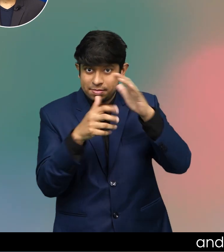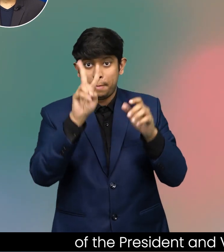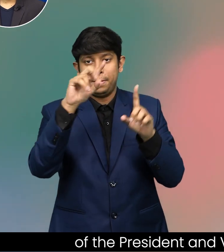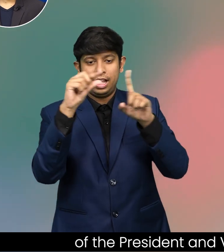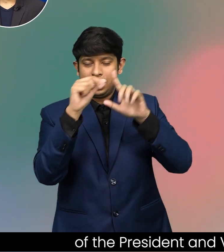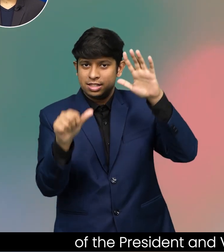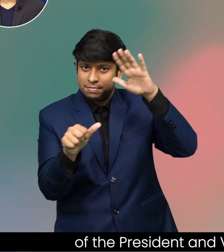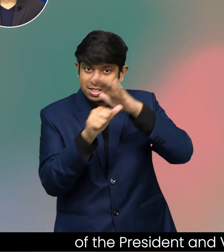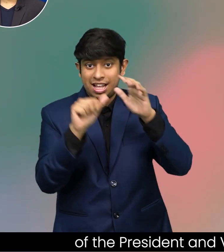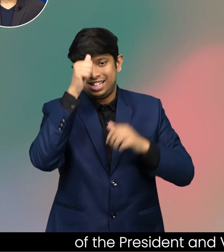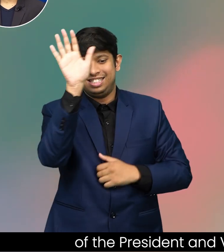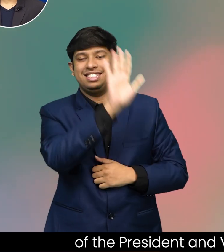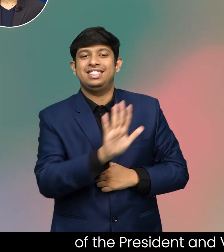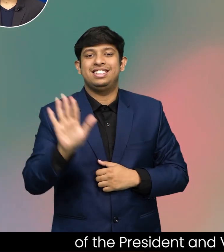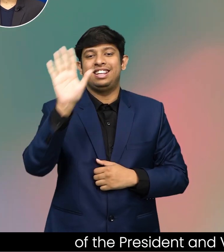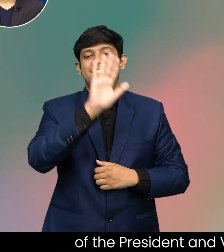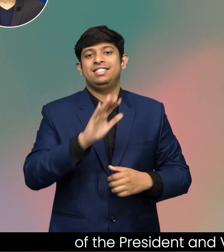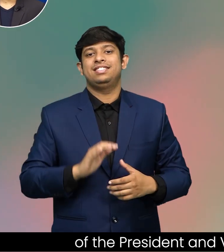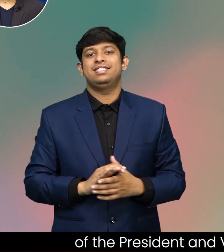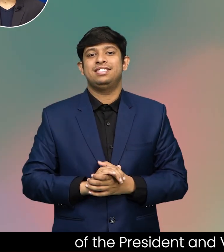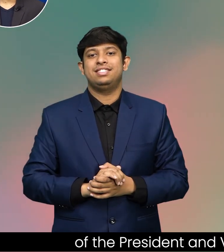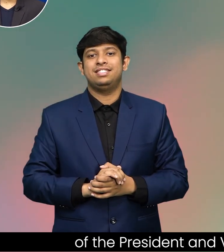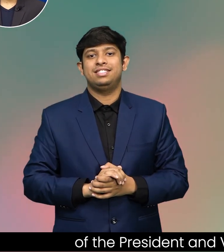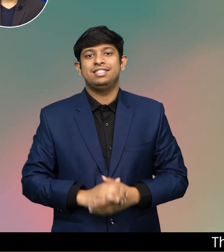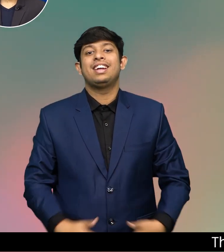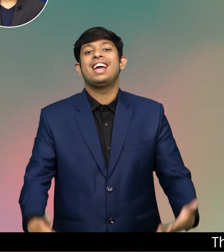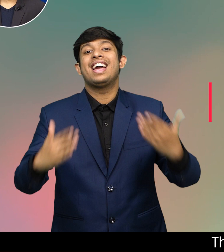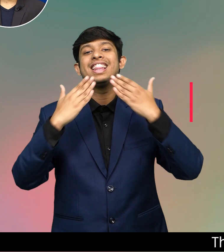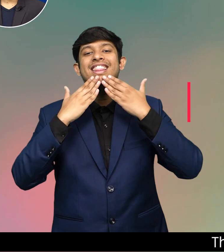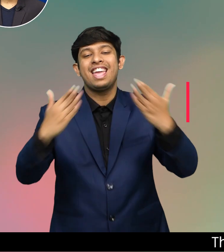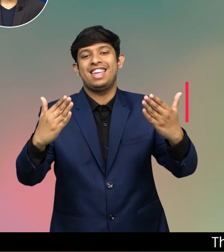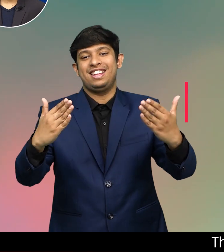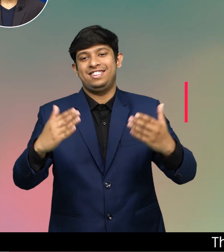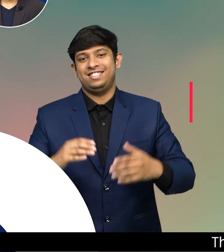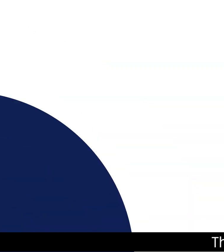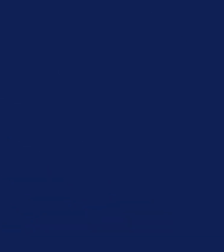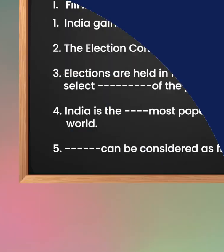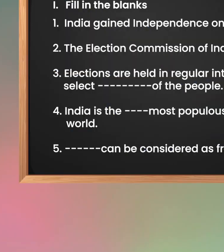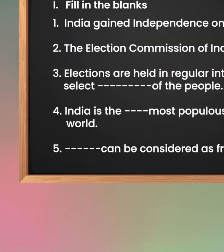offices of the President and Vice President in the country. Thank you.